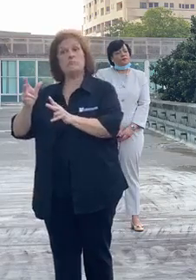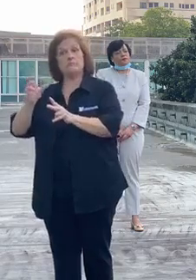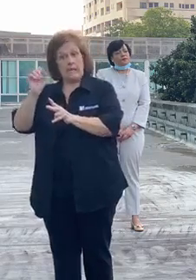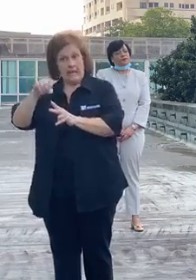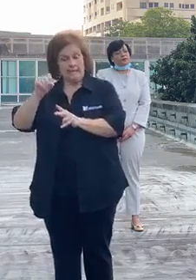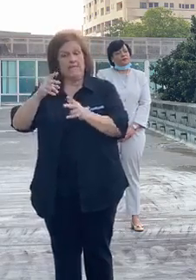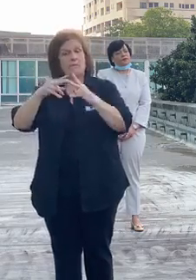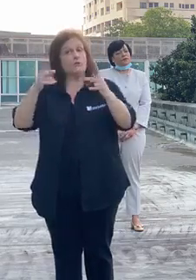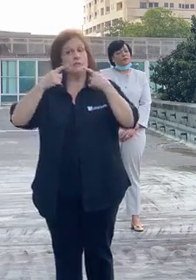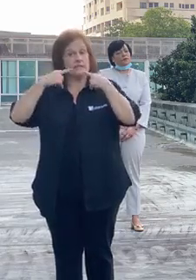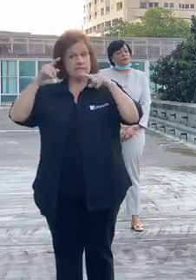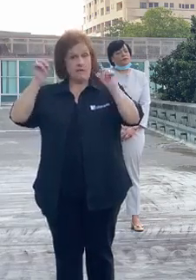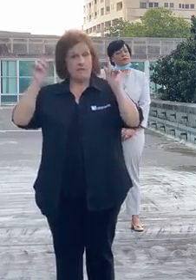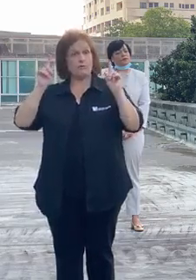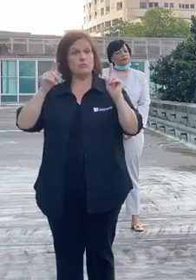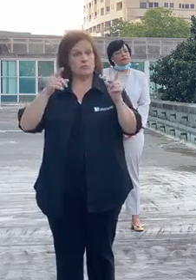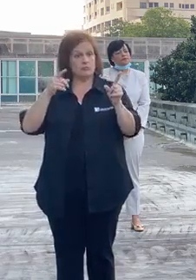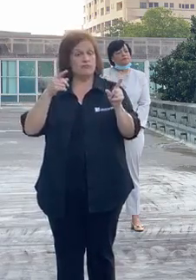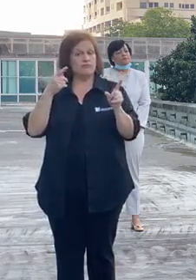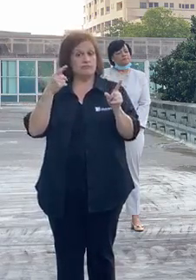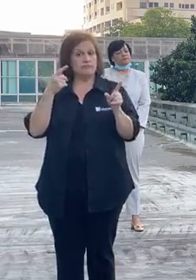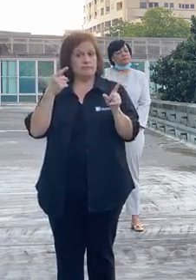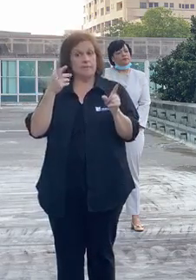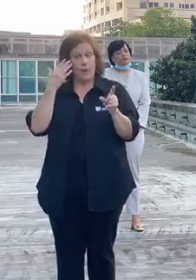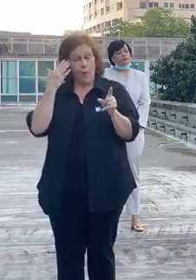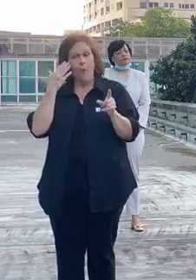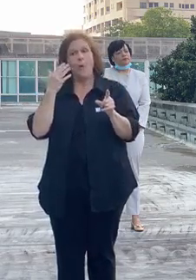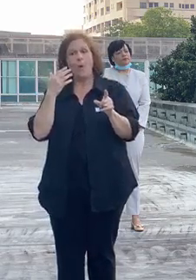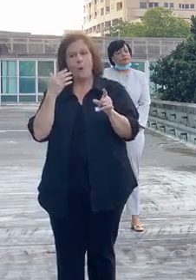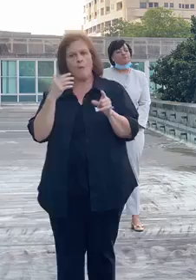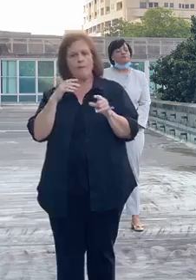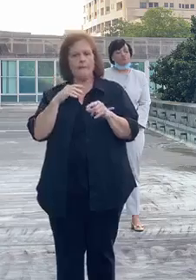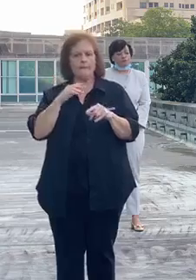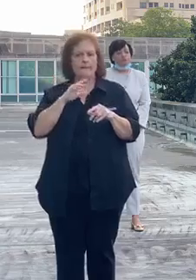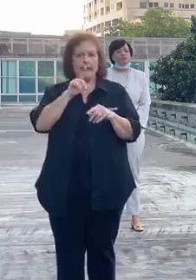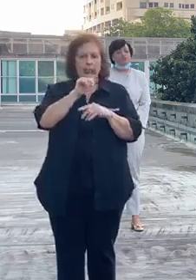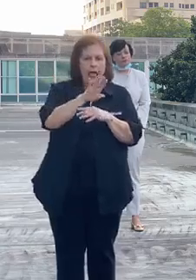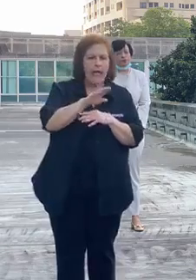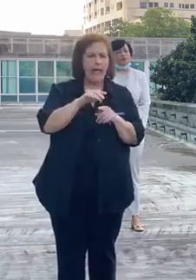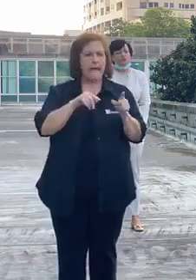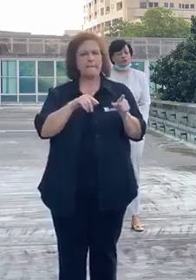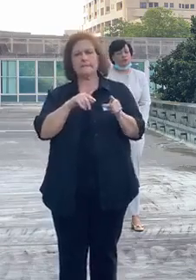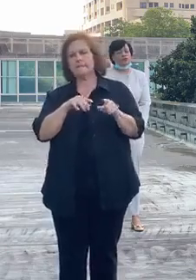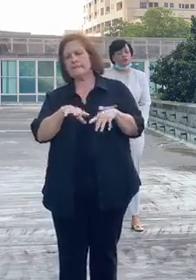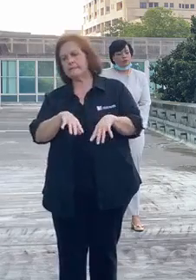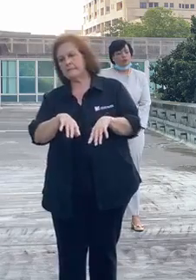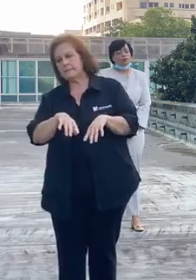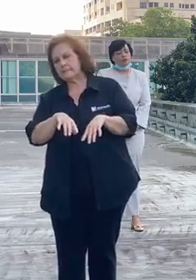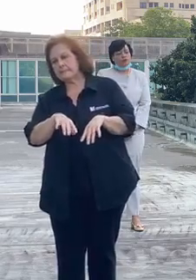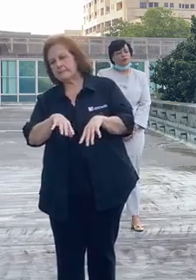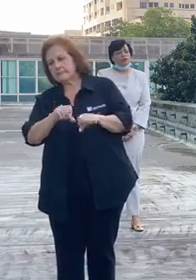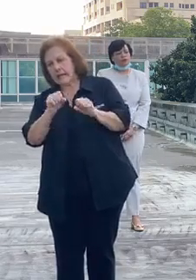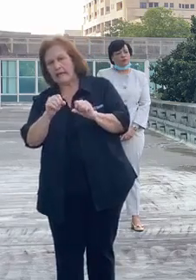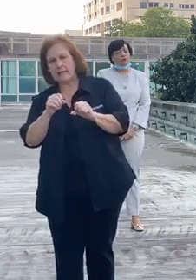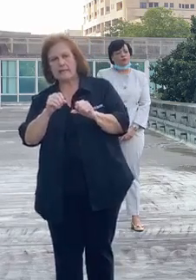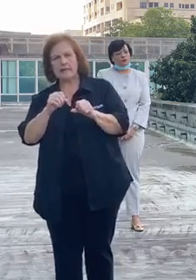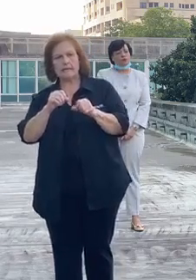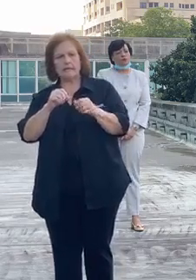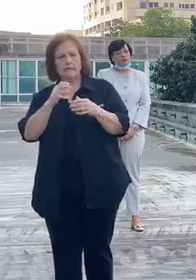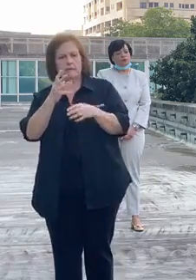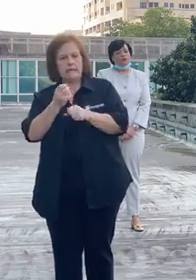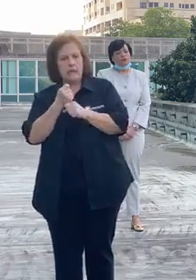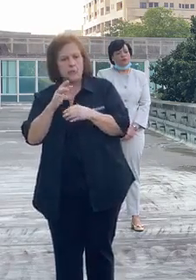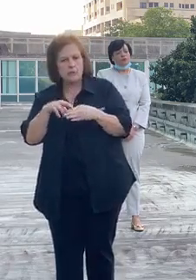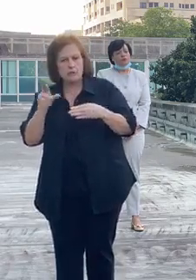success, I think you've all heard me talk about our frustrations with the commercial lab and the length of time that it's taken for folks to